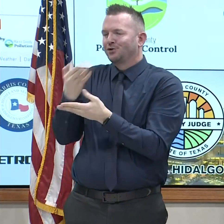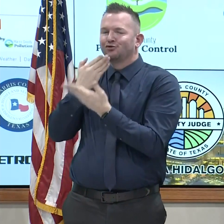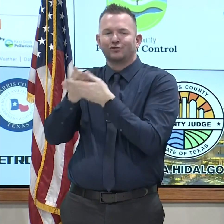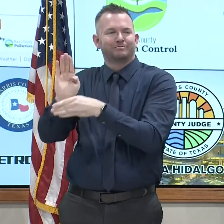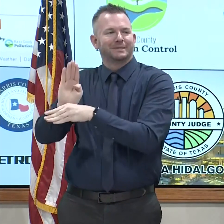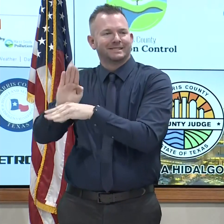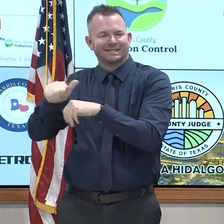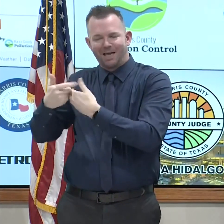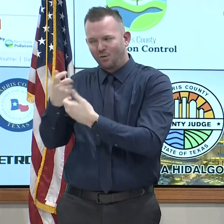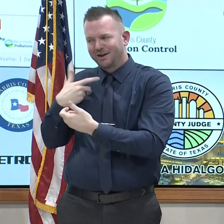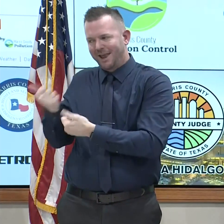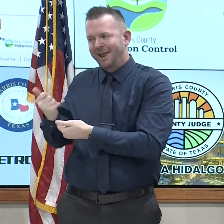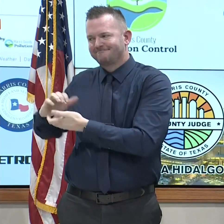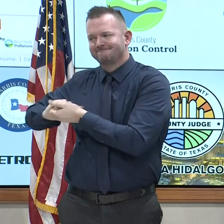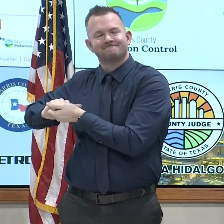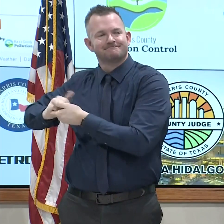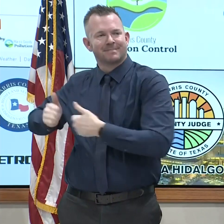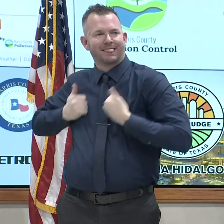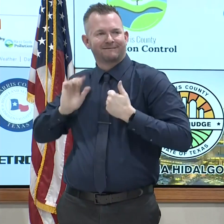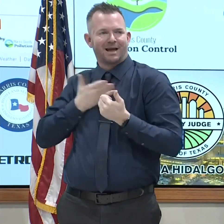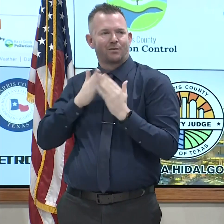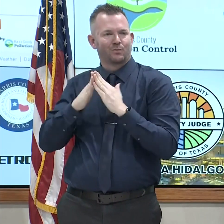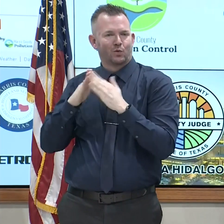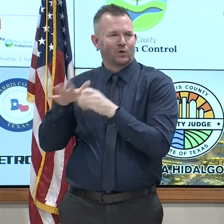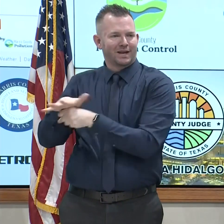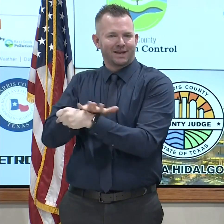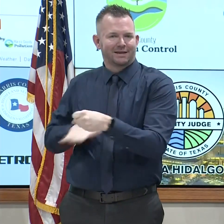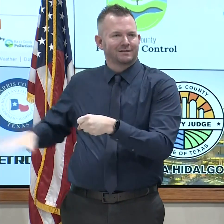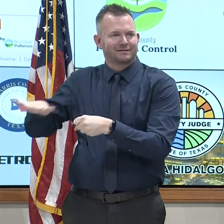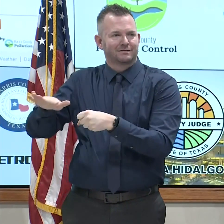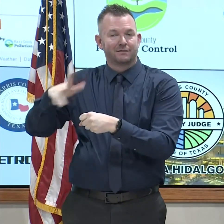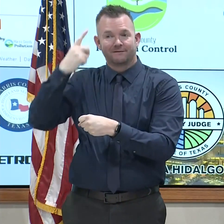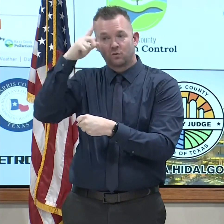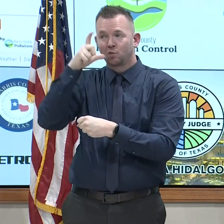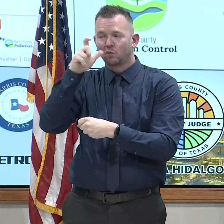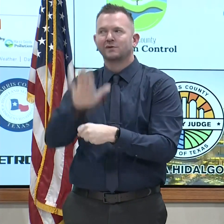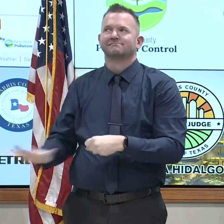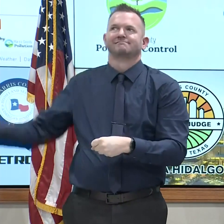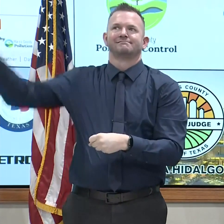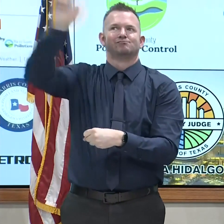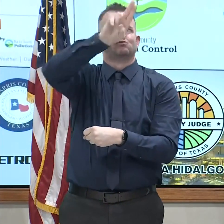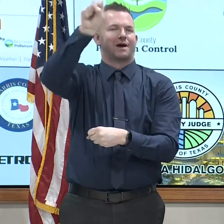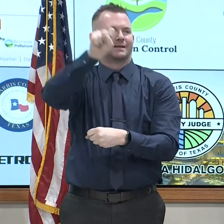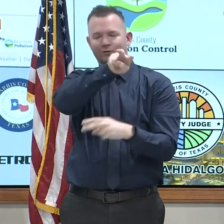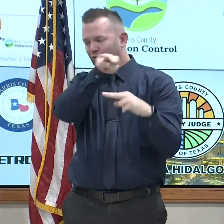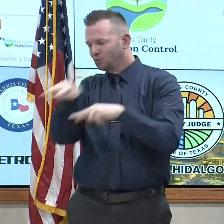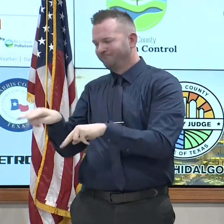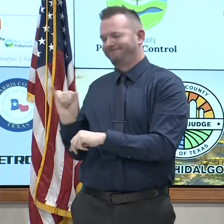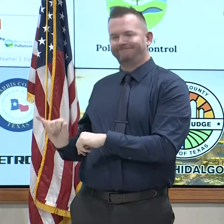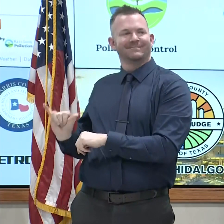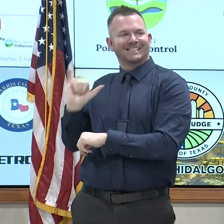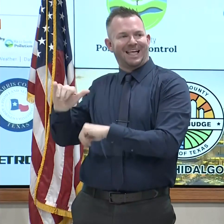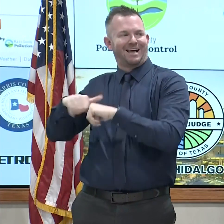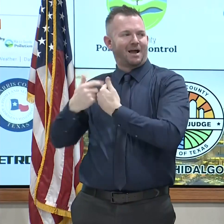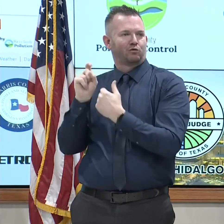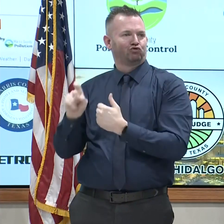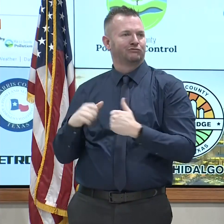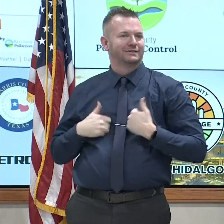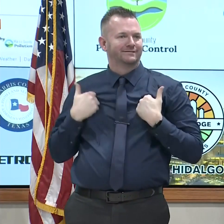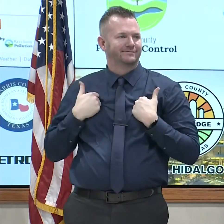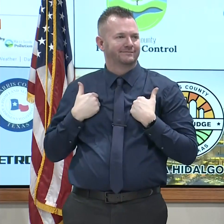nation will follow our lead. I'm sure of it. Collaboration between